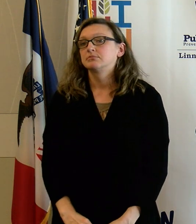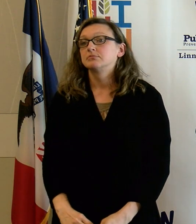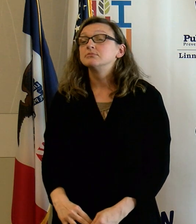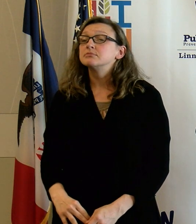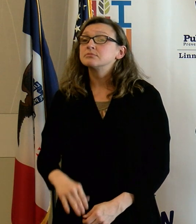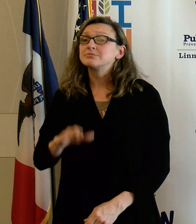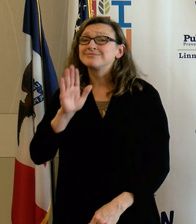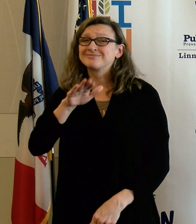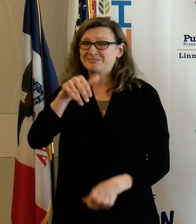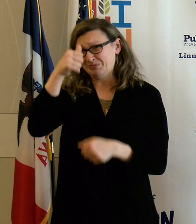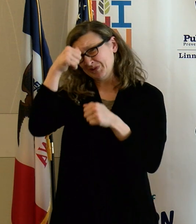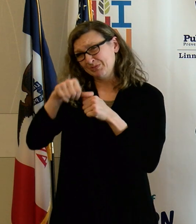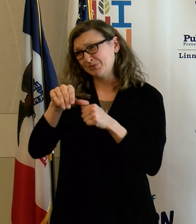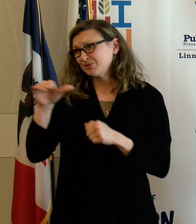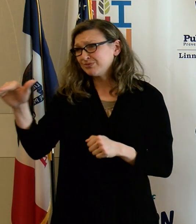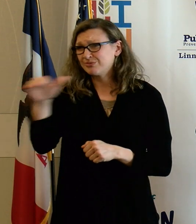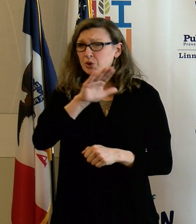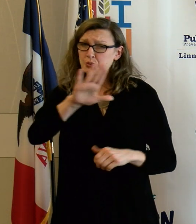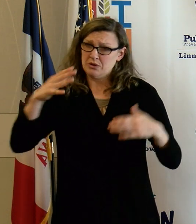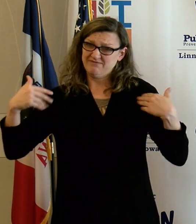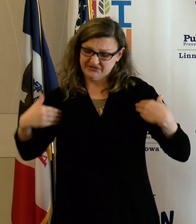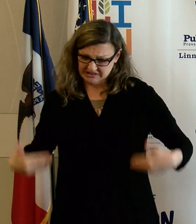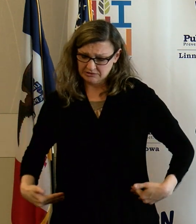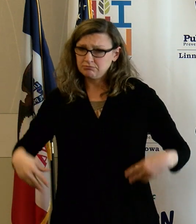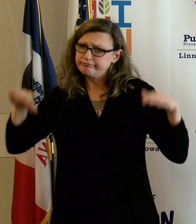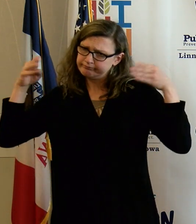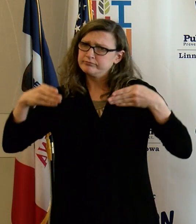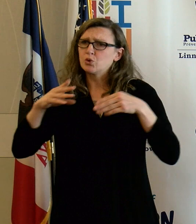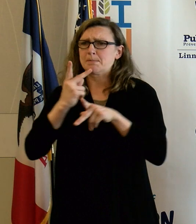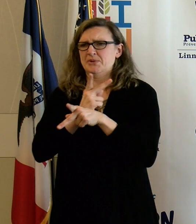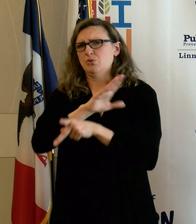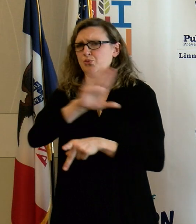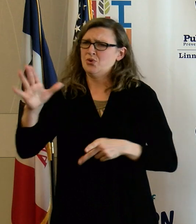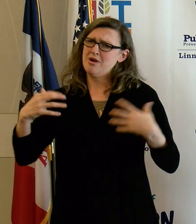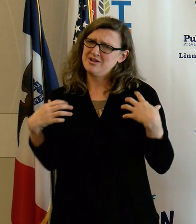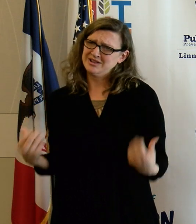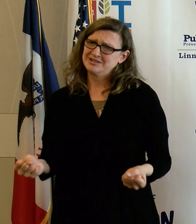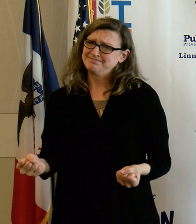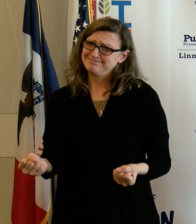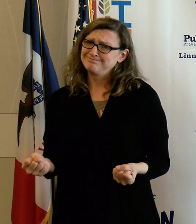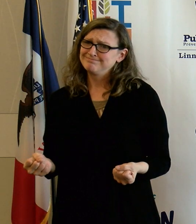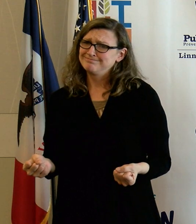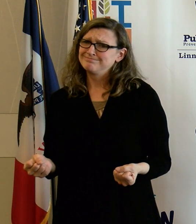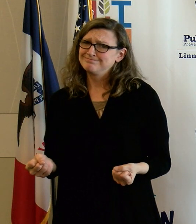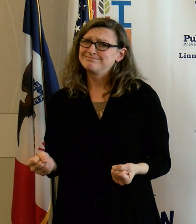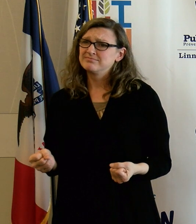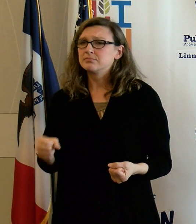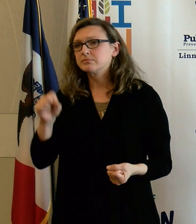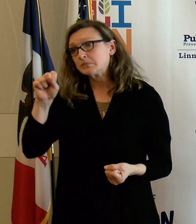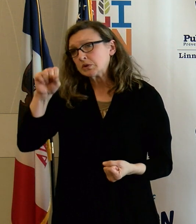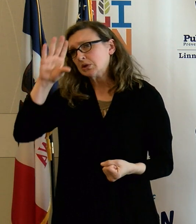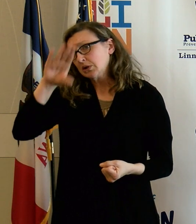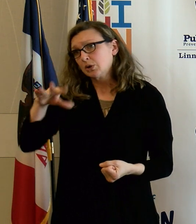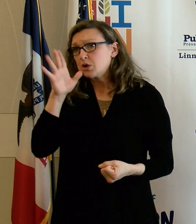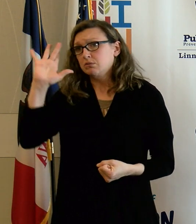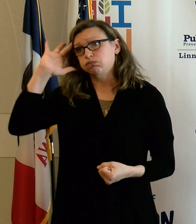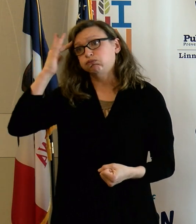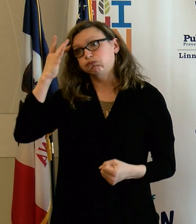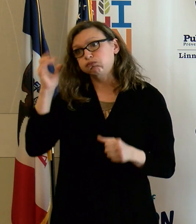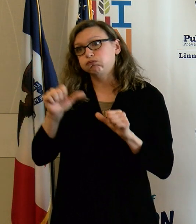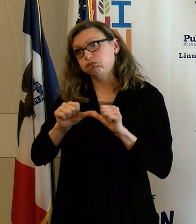mental health. As we continue on this marathon, if you need help, you can